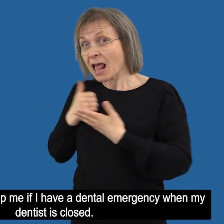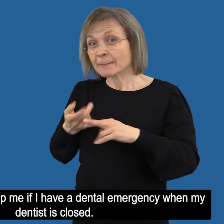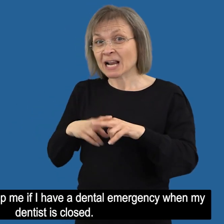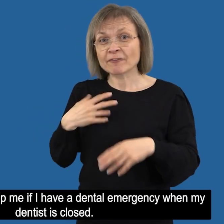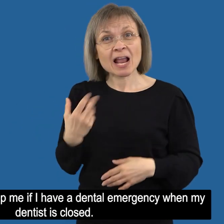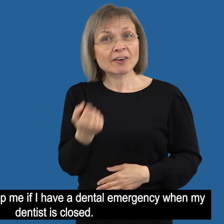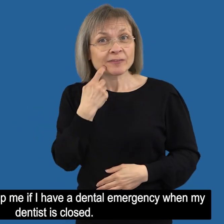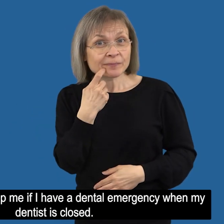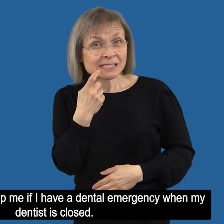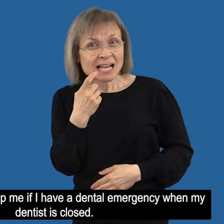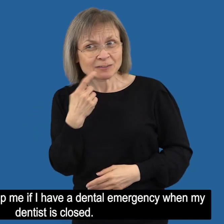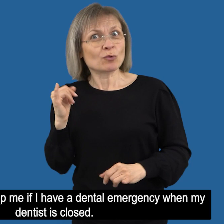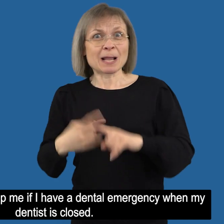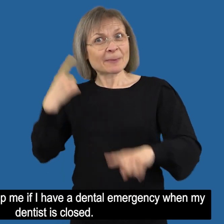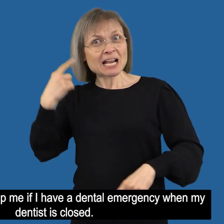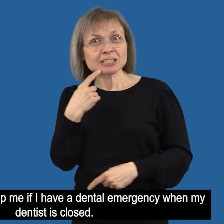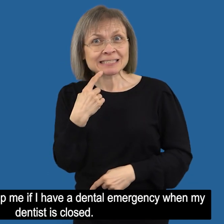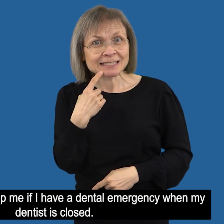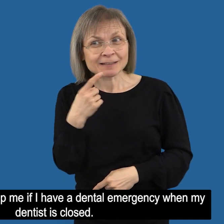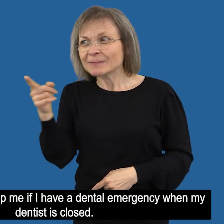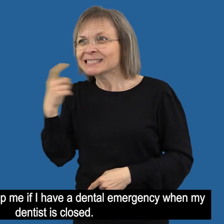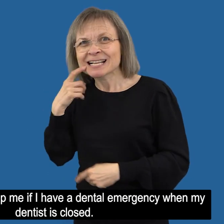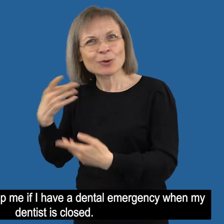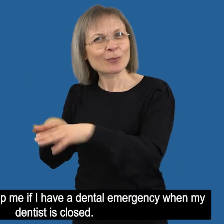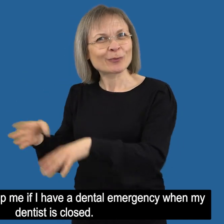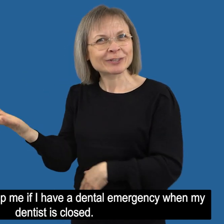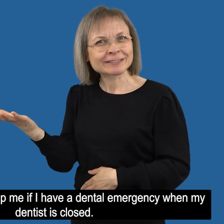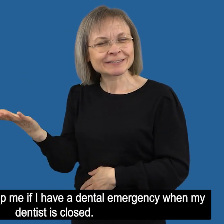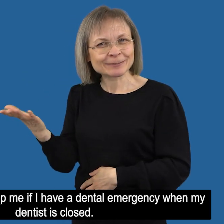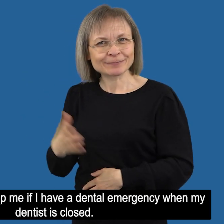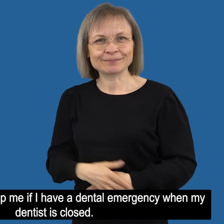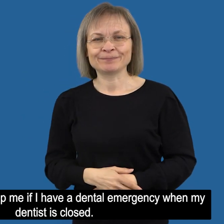NHS 24 can also help me if I have a dental emergency when my dentist is closed.